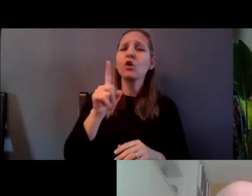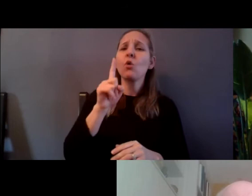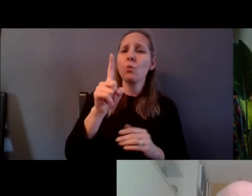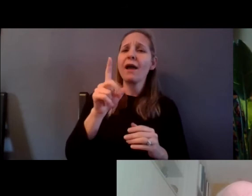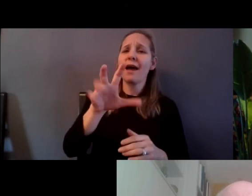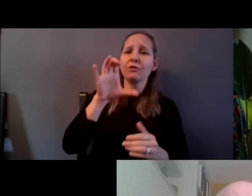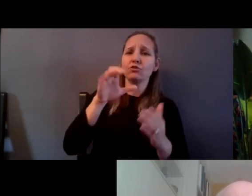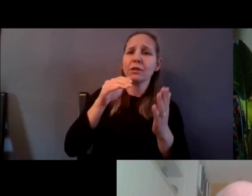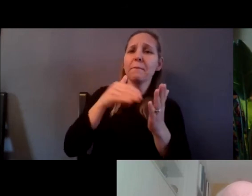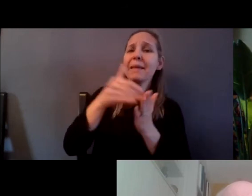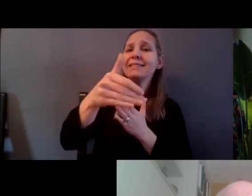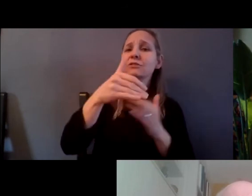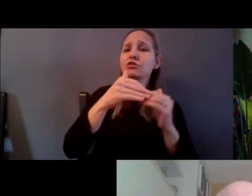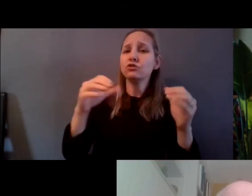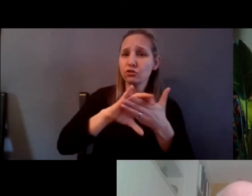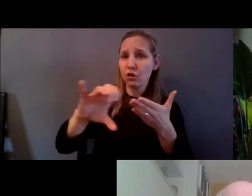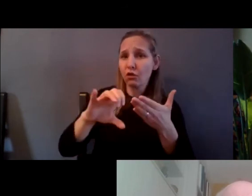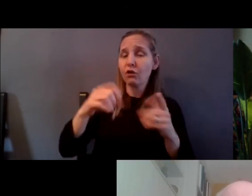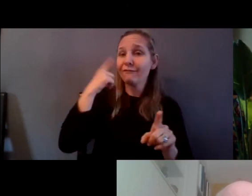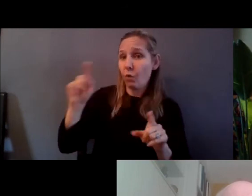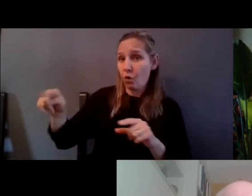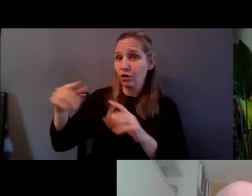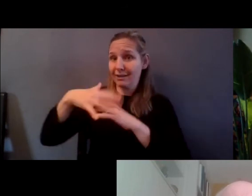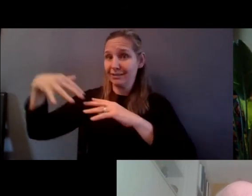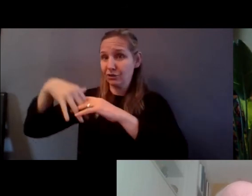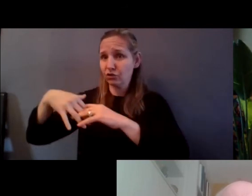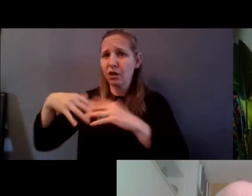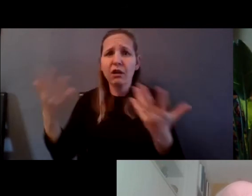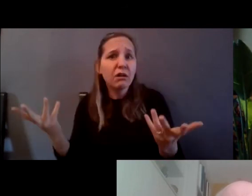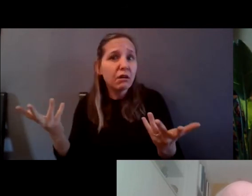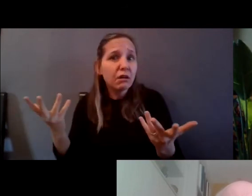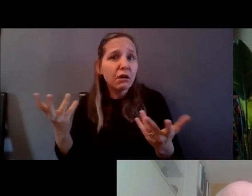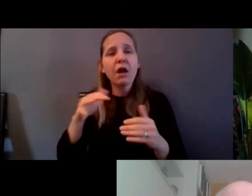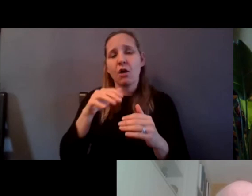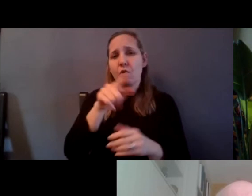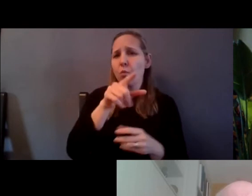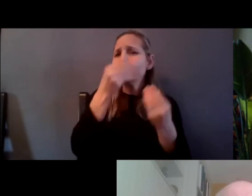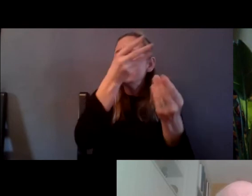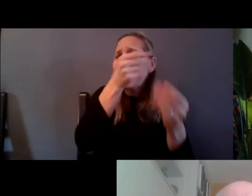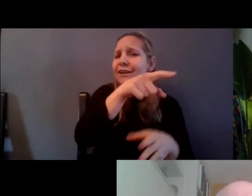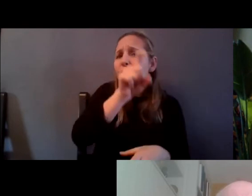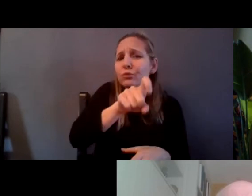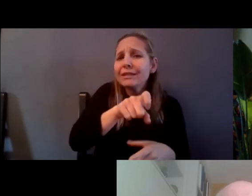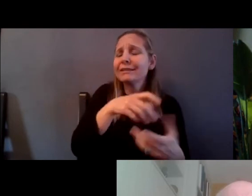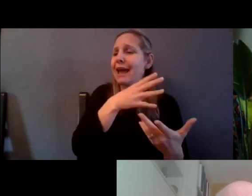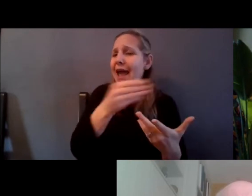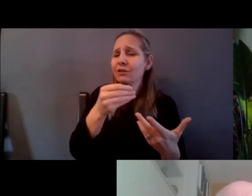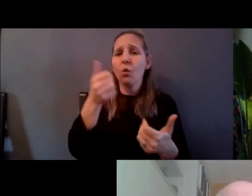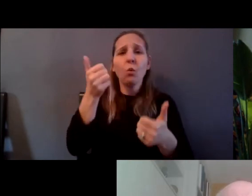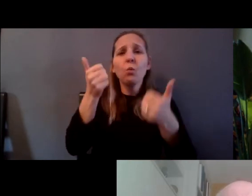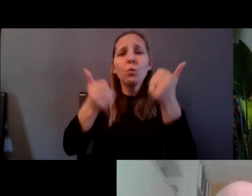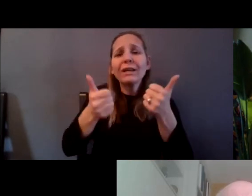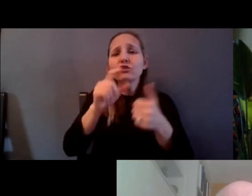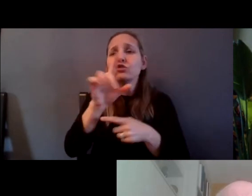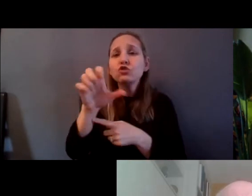economy? What data do you need to support? What economic tools and pathways support Indigenous